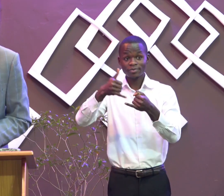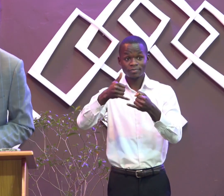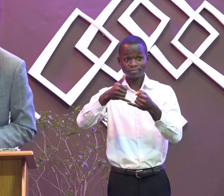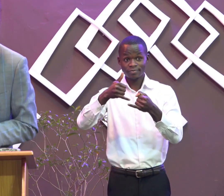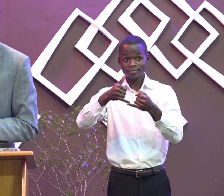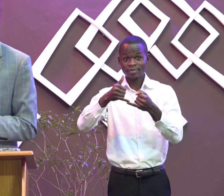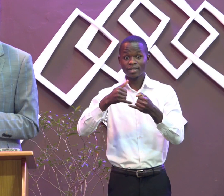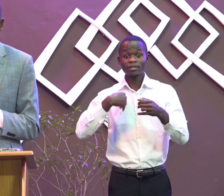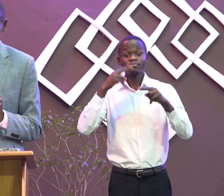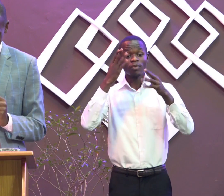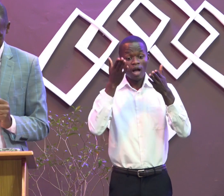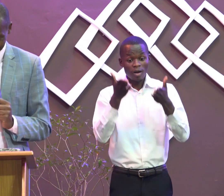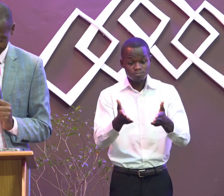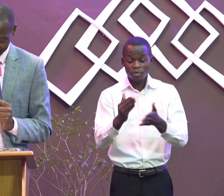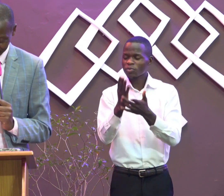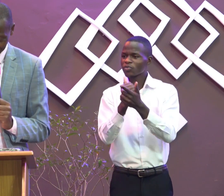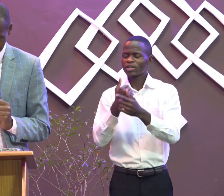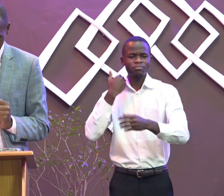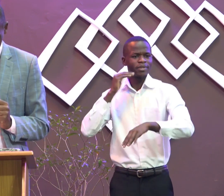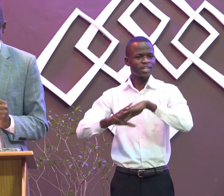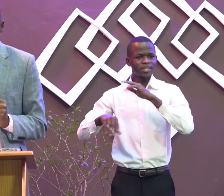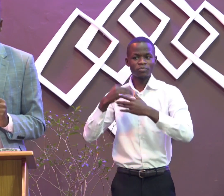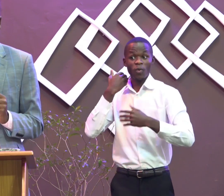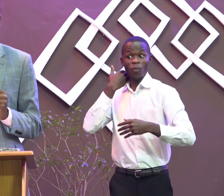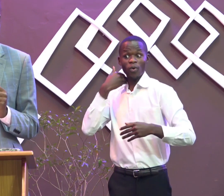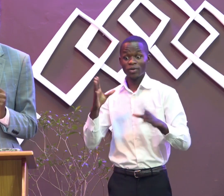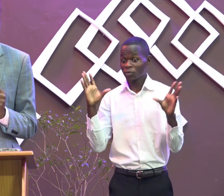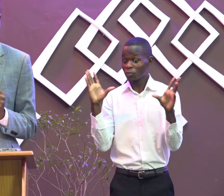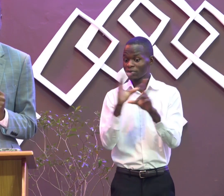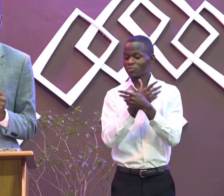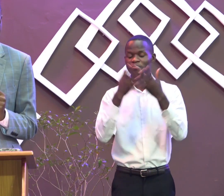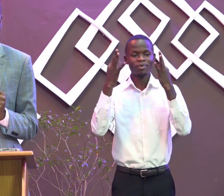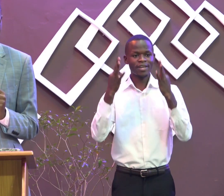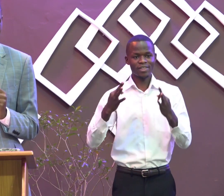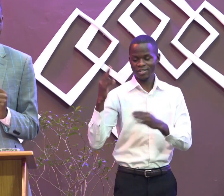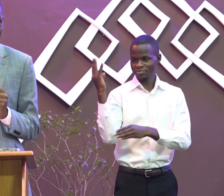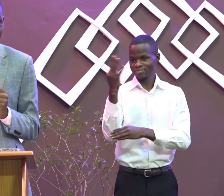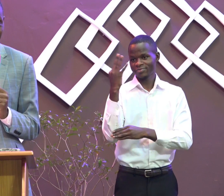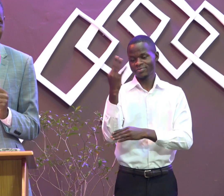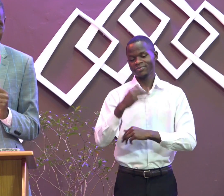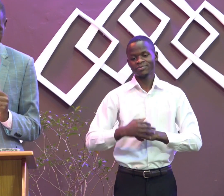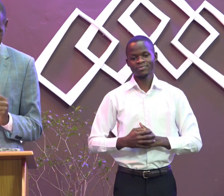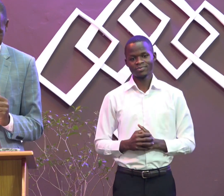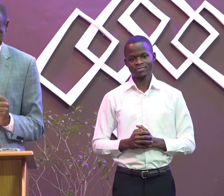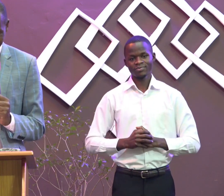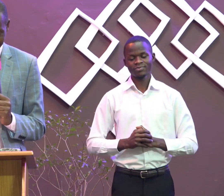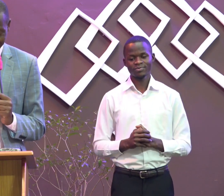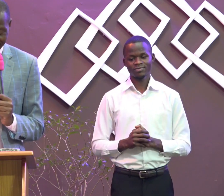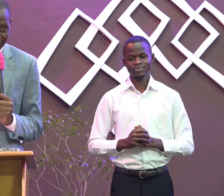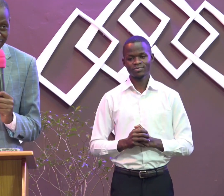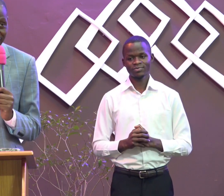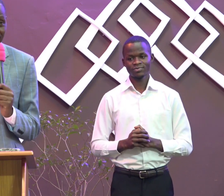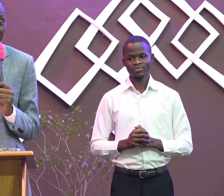na. I remember one time he was going to minister in Kabale for a full week, and I also boarded and went such